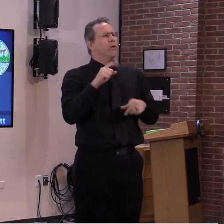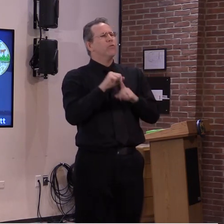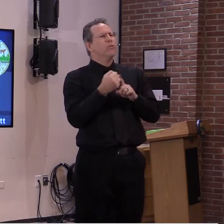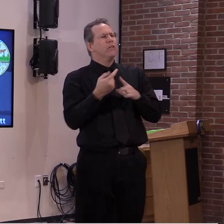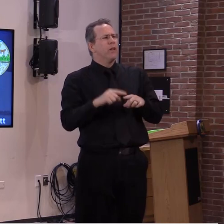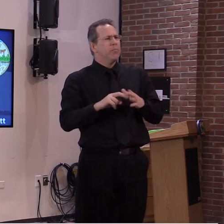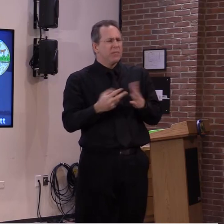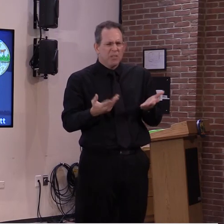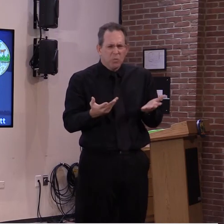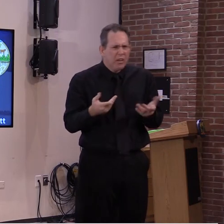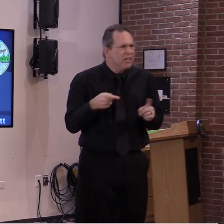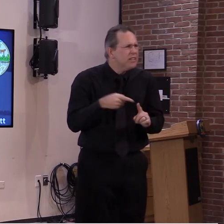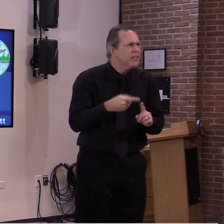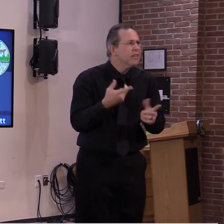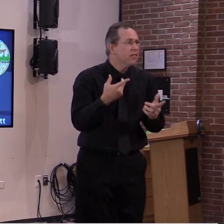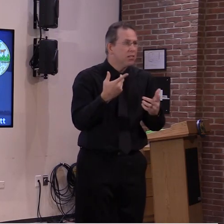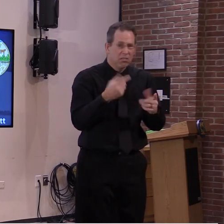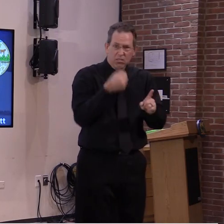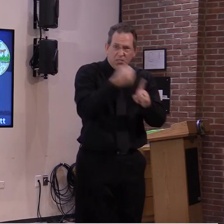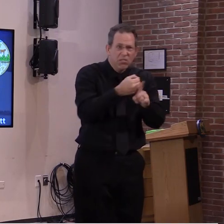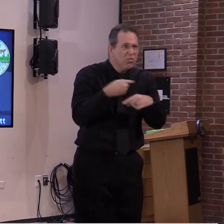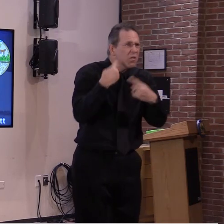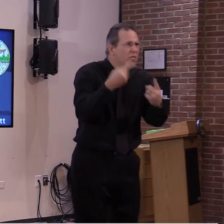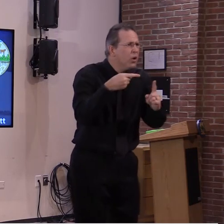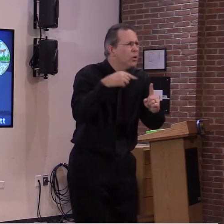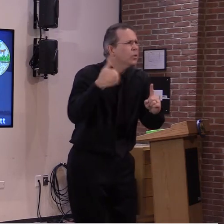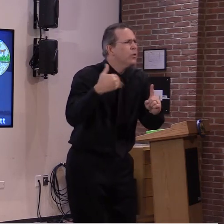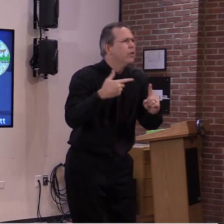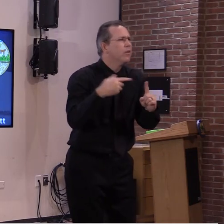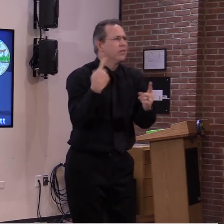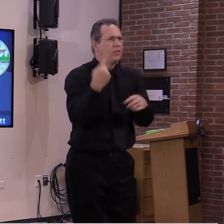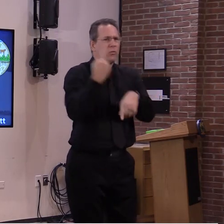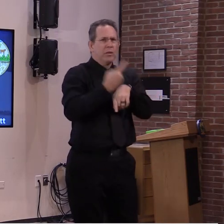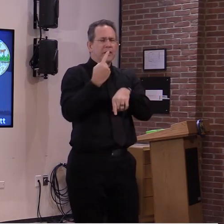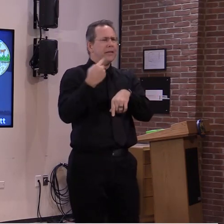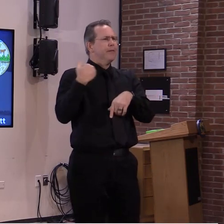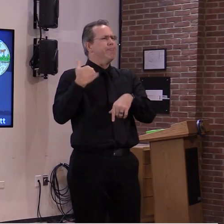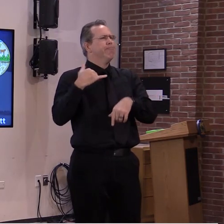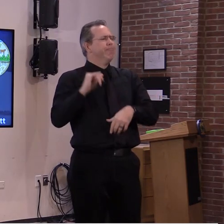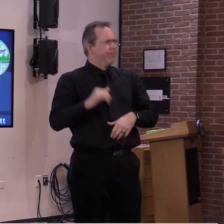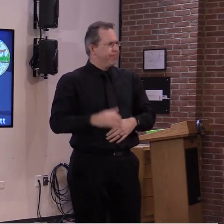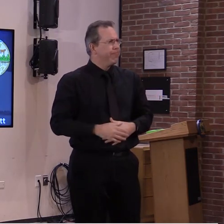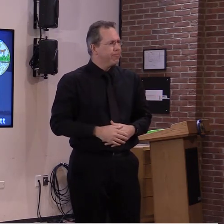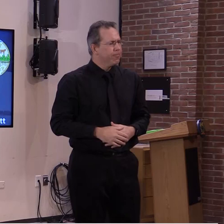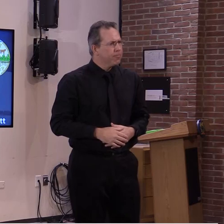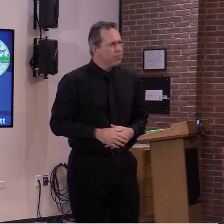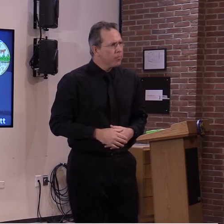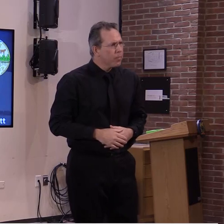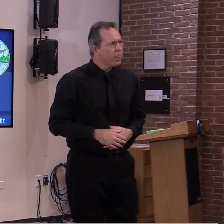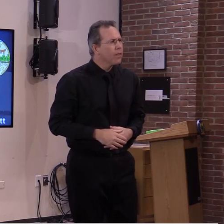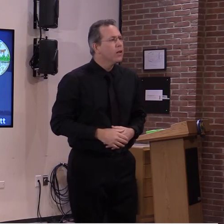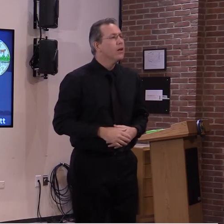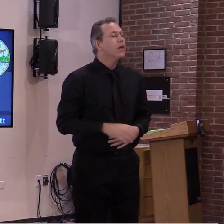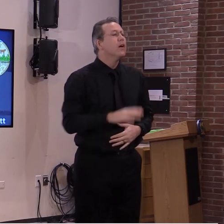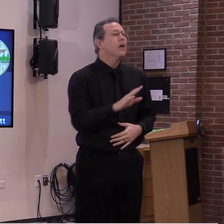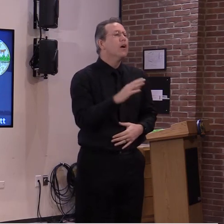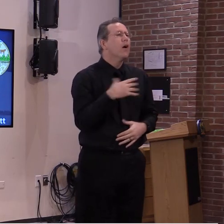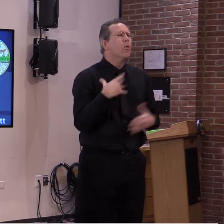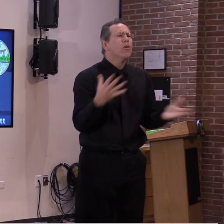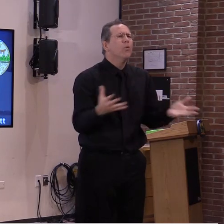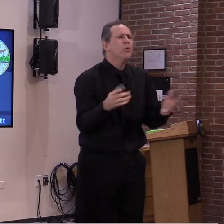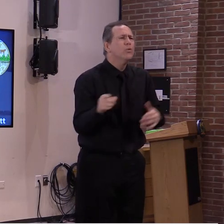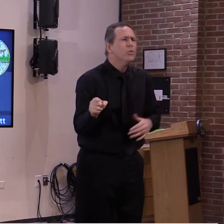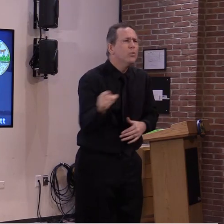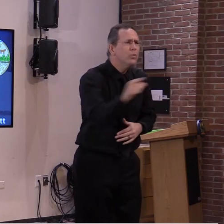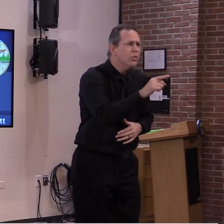the impact of the last 10 days. With this in mind, we want to encourage Vermonters to get